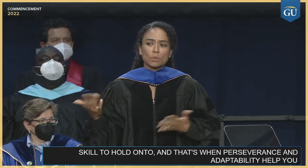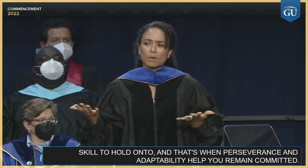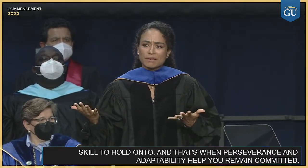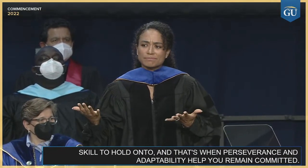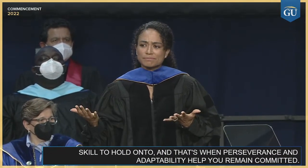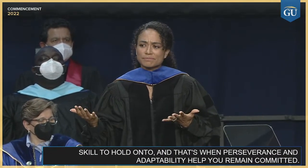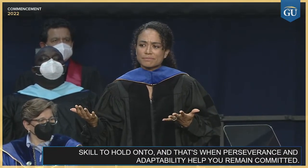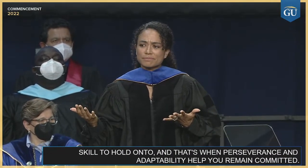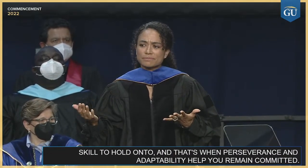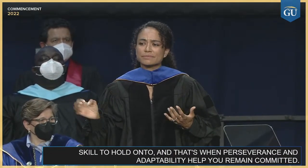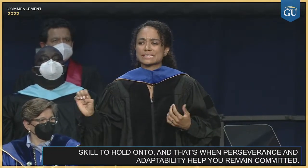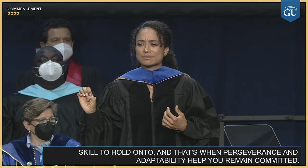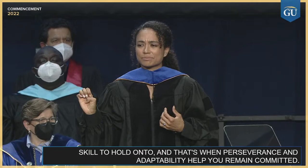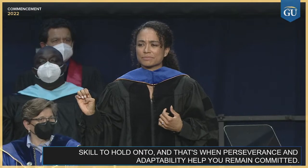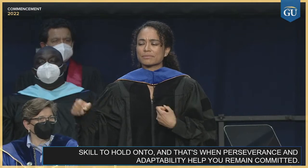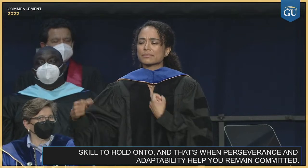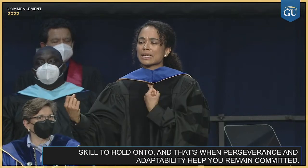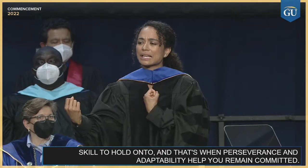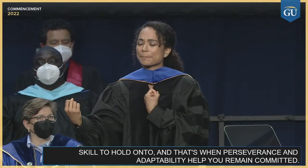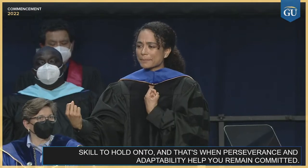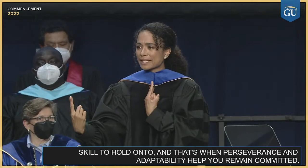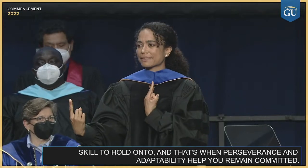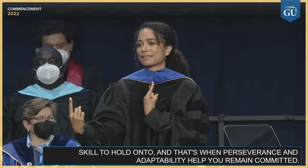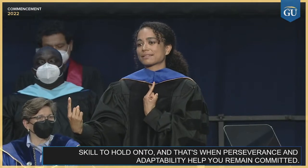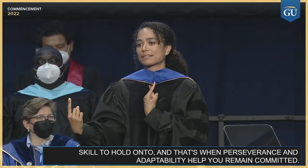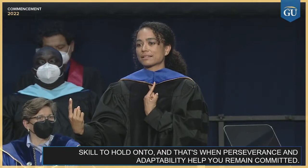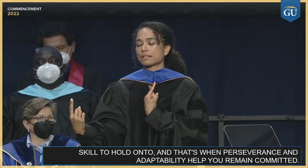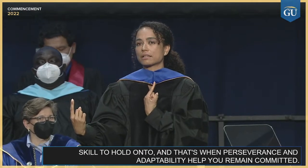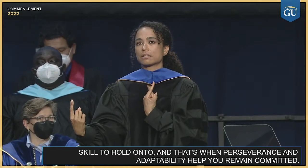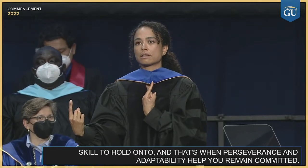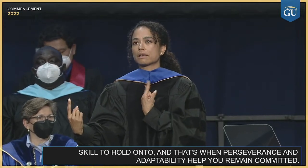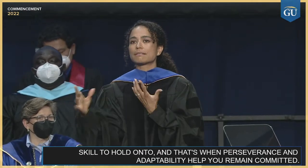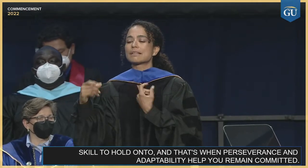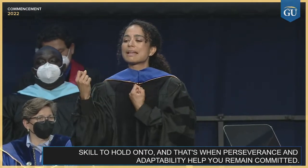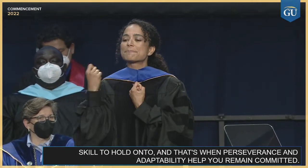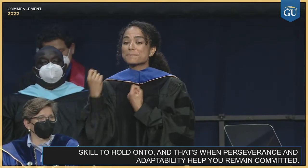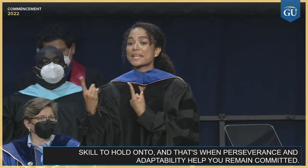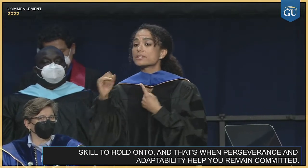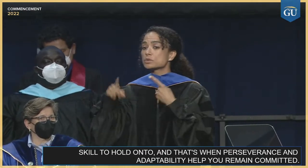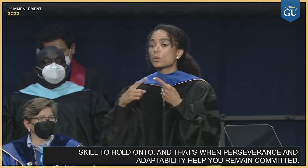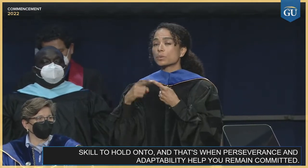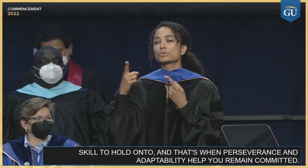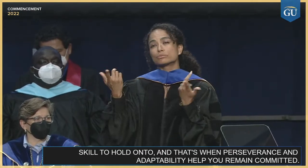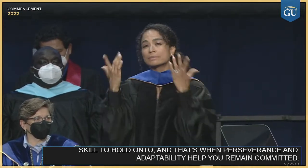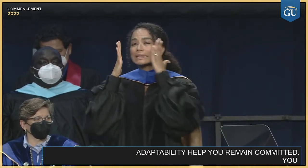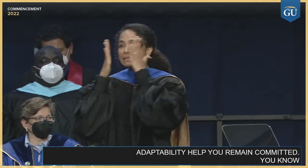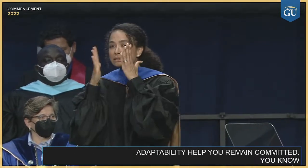You know what else helps you pace yourselves? Empathy. And that's what the E in PACE stands